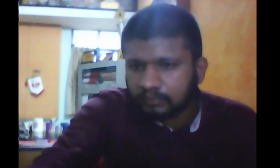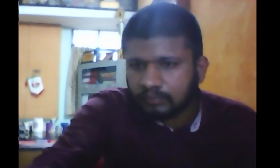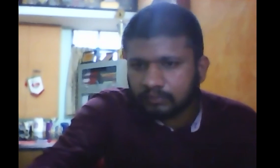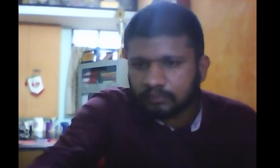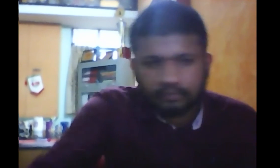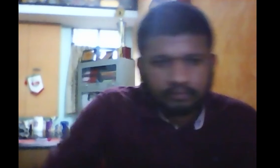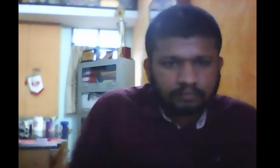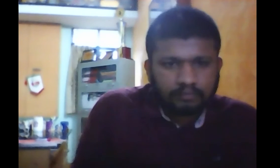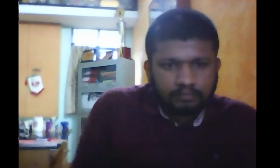How old is the child?